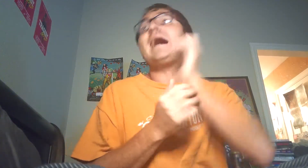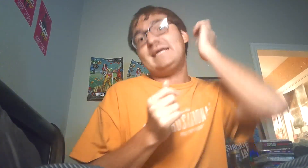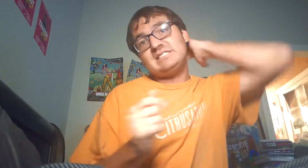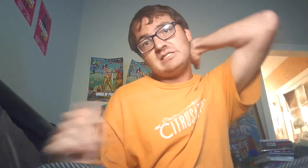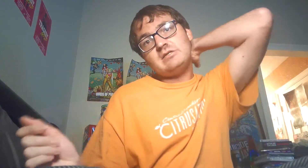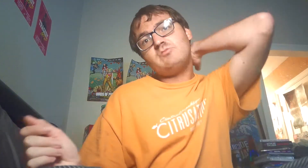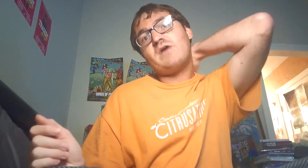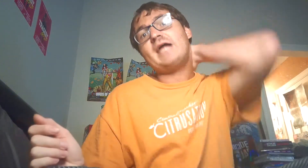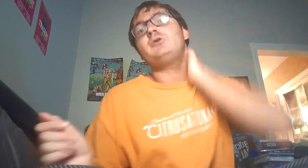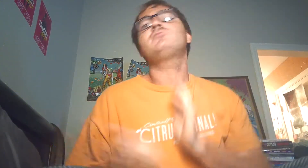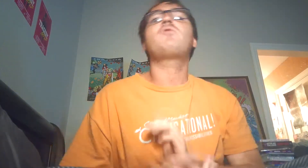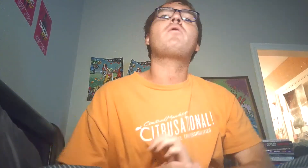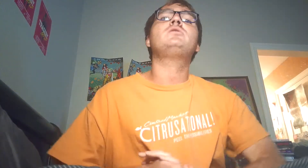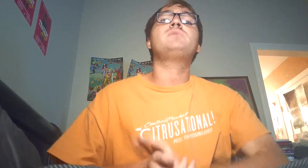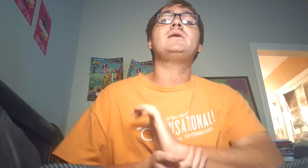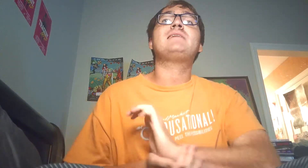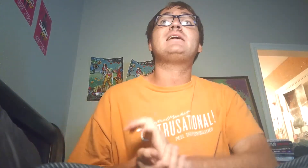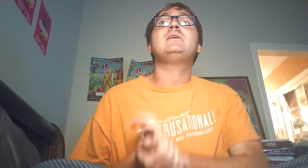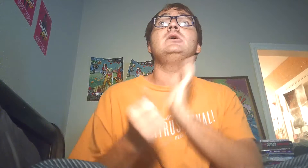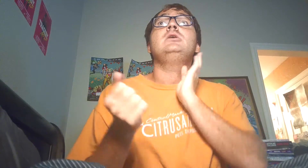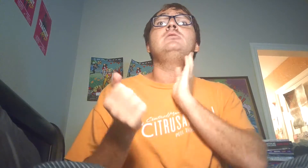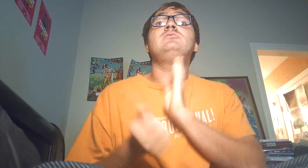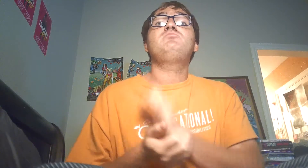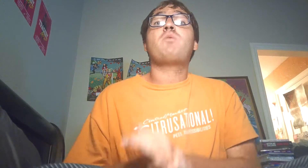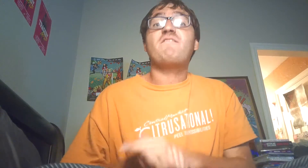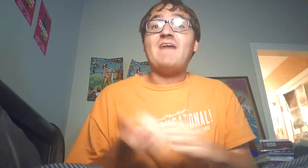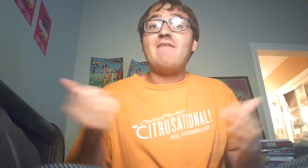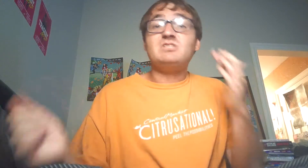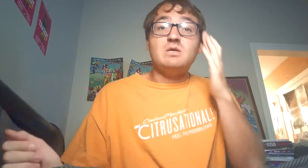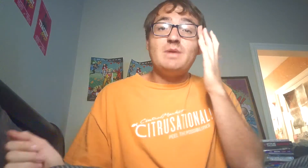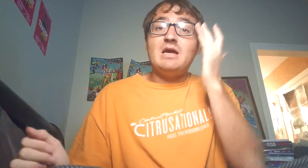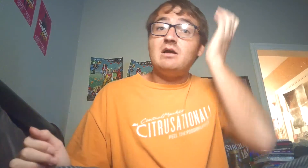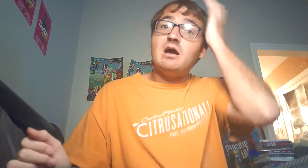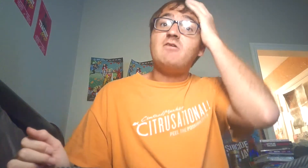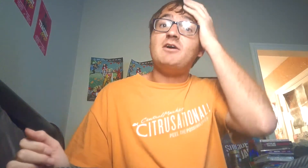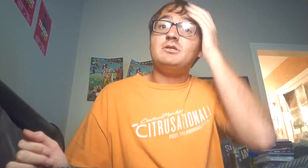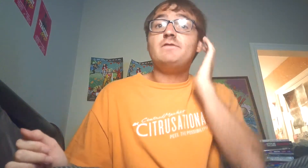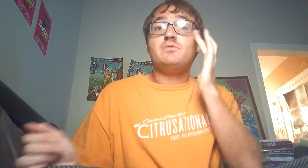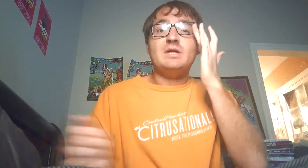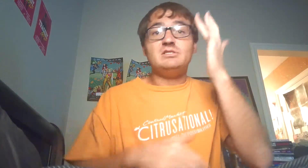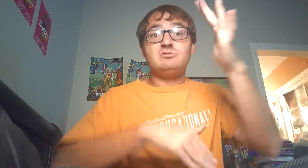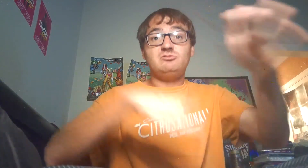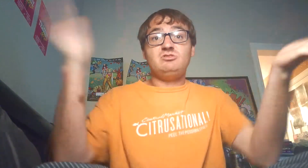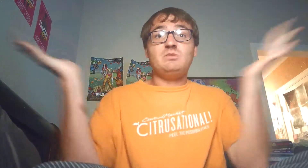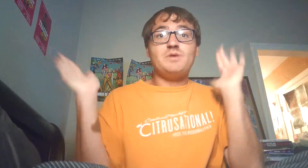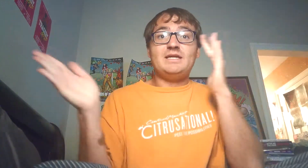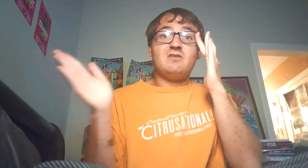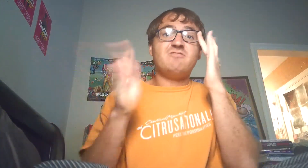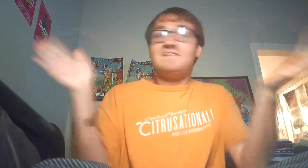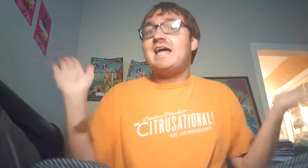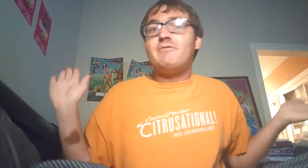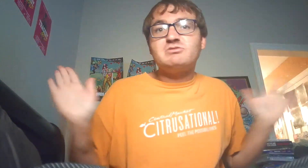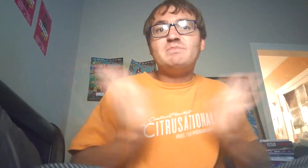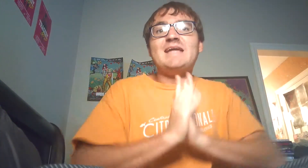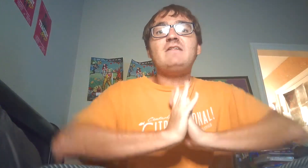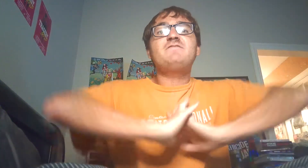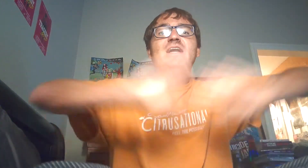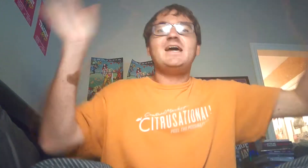guys, writers, wrote on Twitter that part 5 is going to be a crossover with Sabrina and Riverdale, which would have been hella fucking